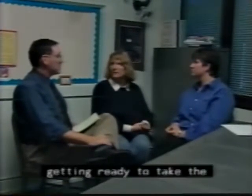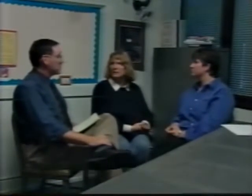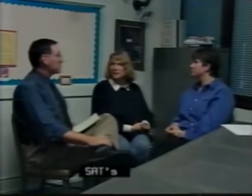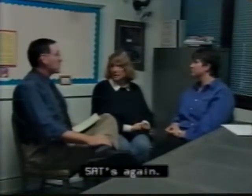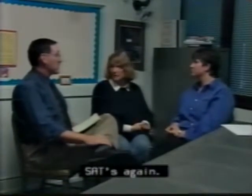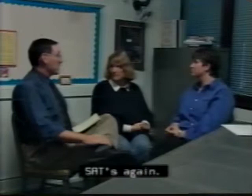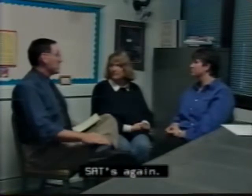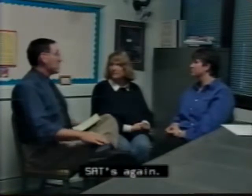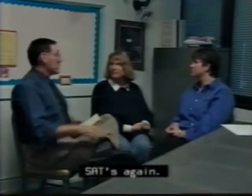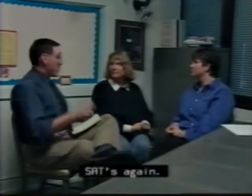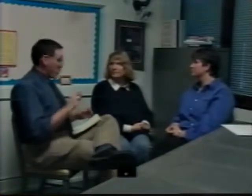SATs again.